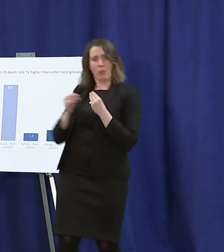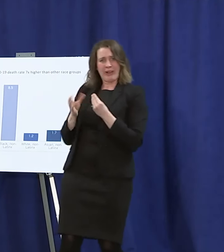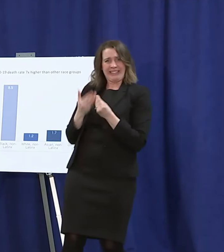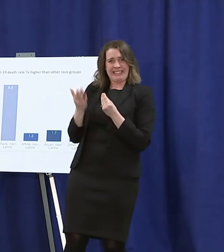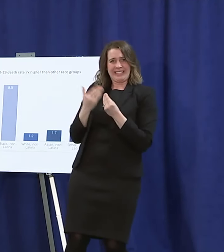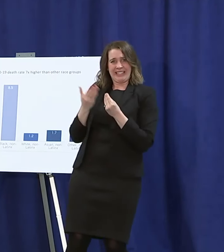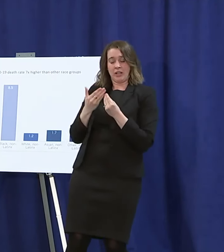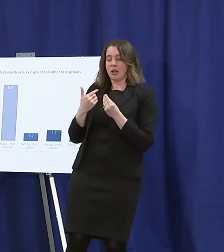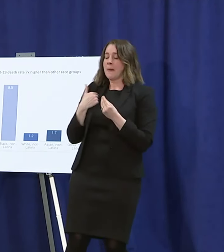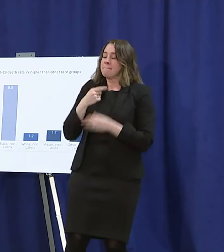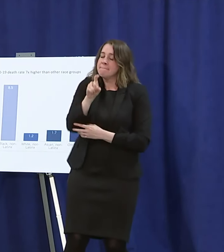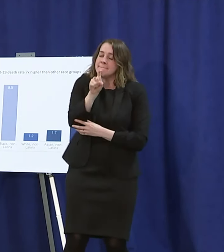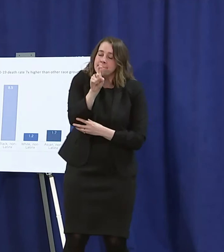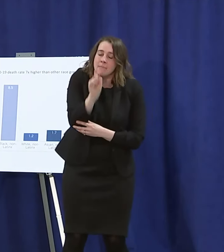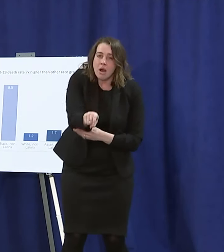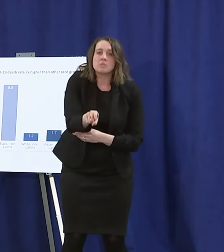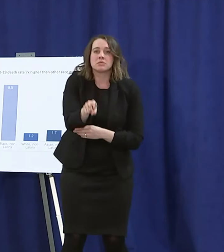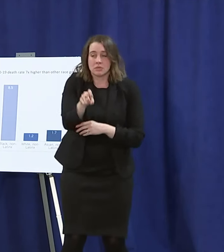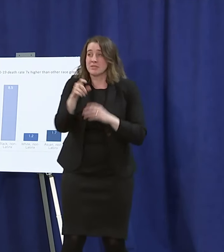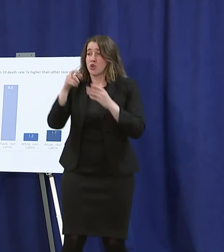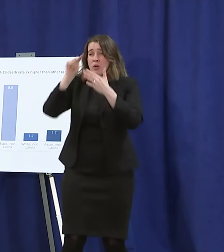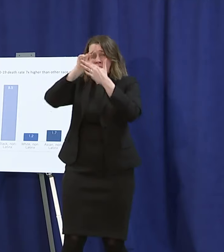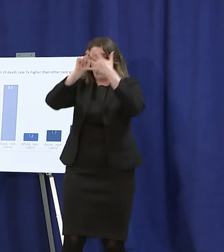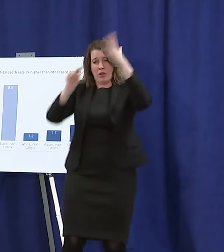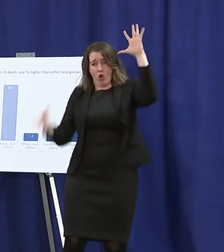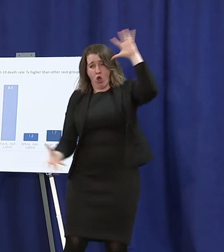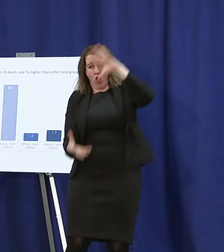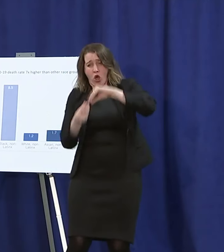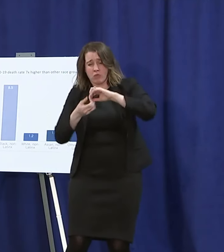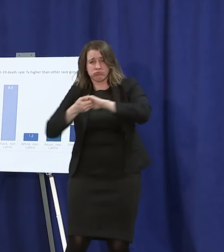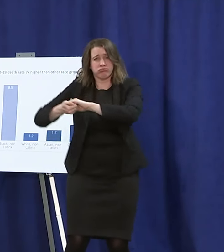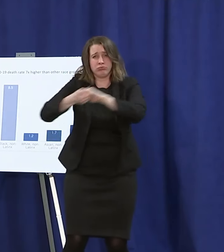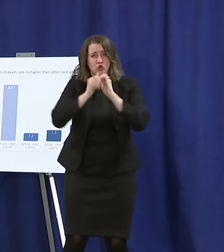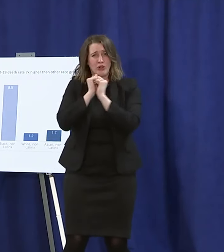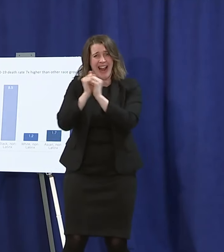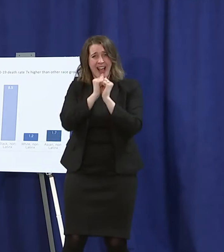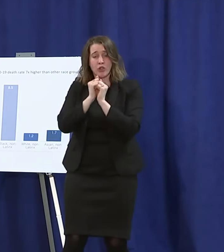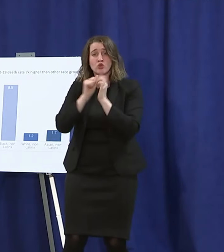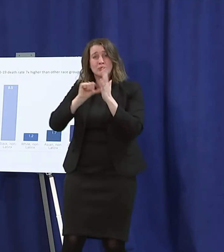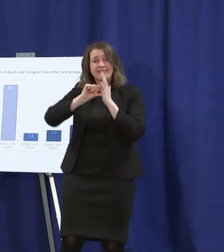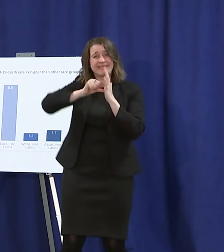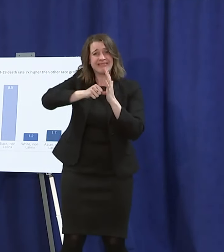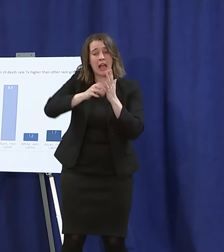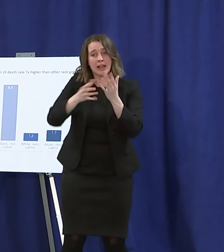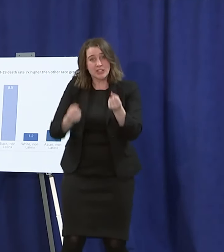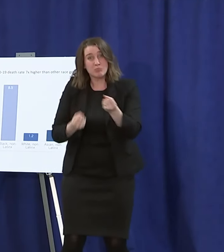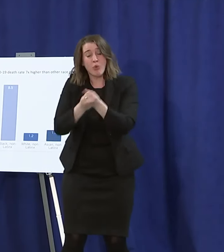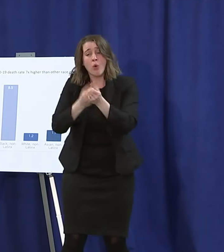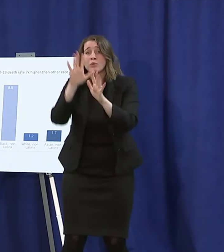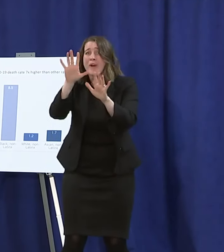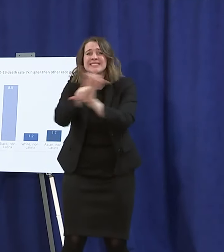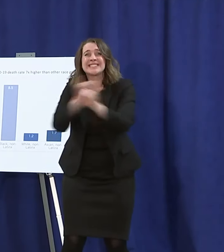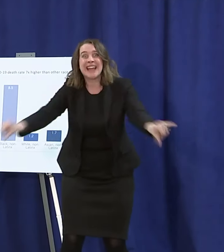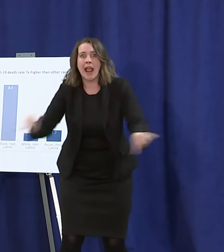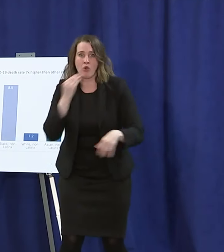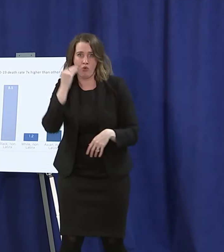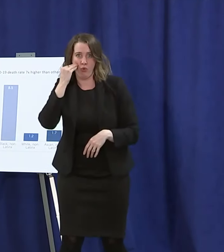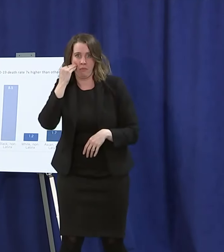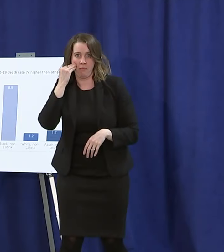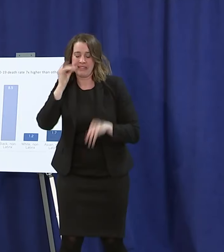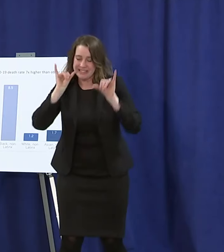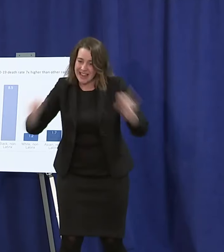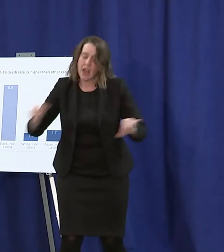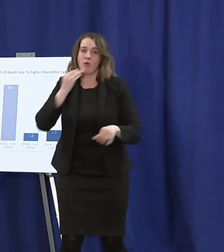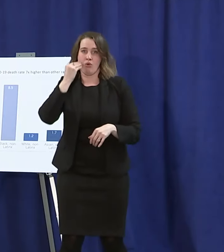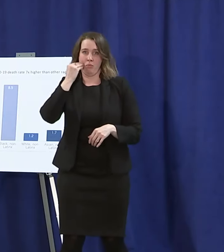do this in connection with all of the other things that we're doing to emphasize and enforce the stay-at-home order.